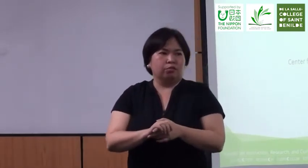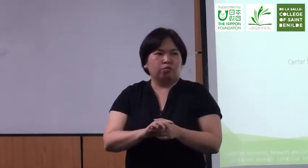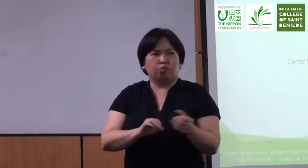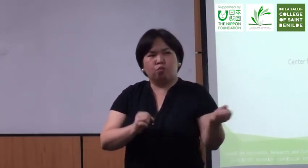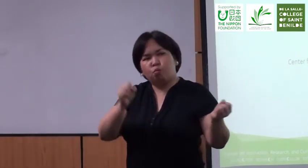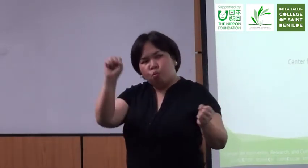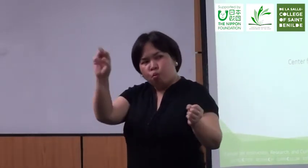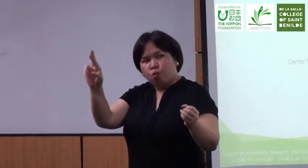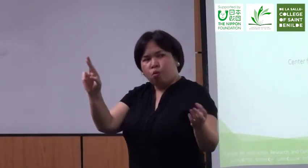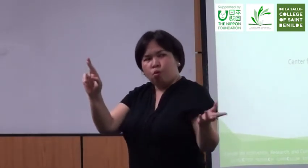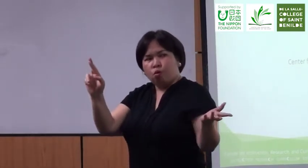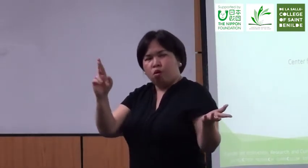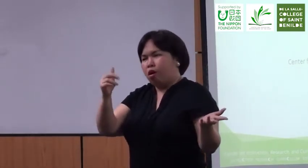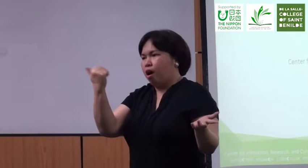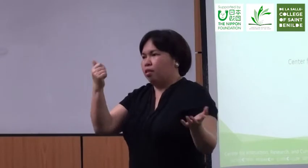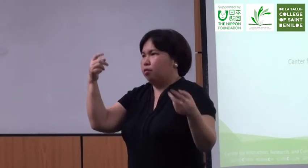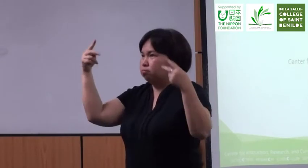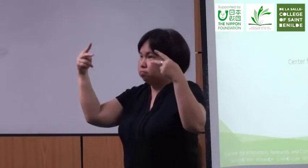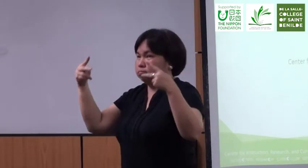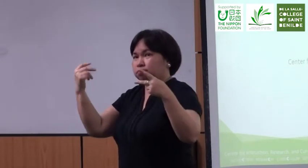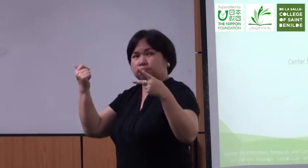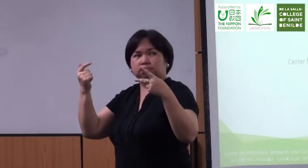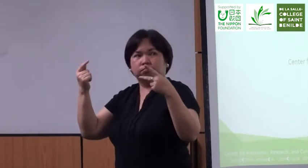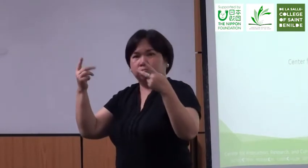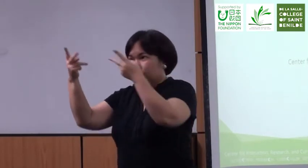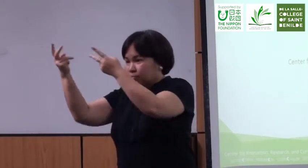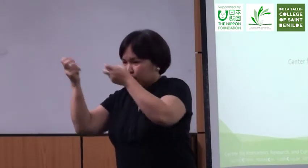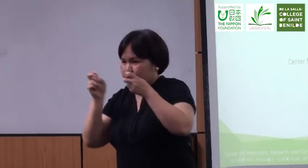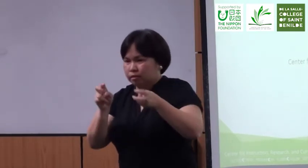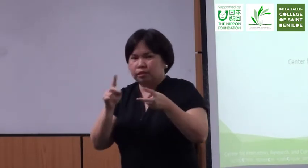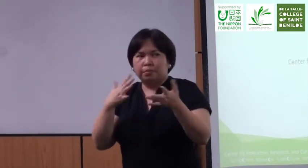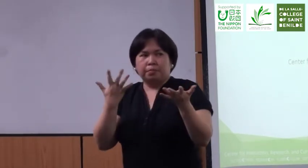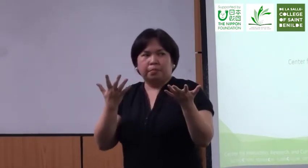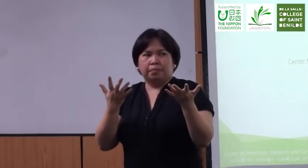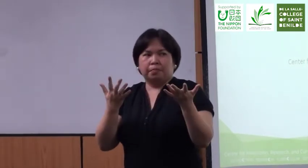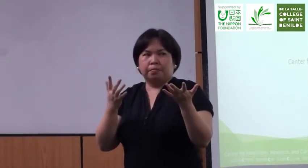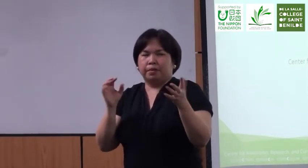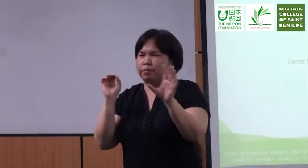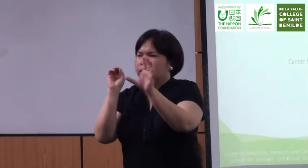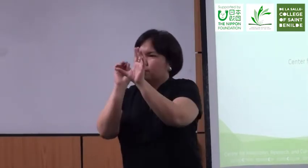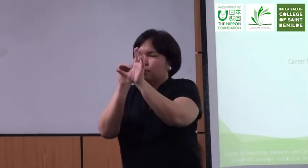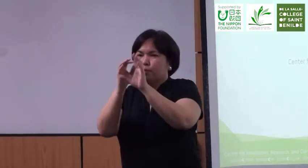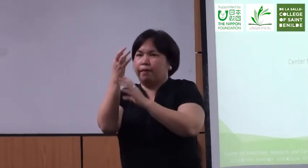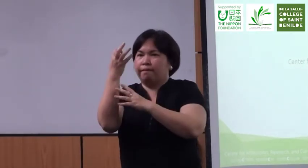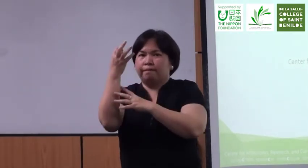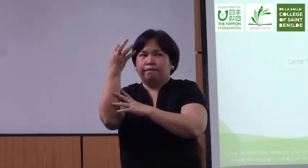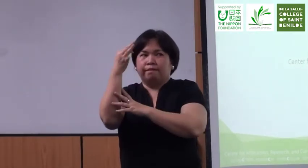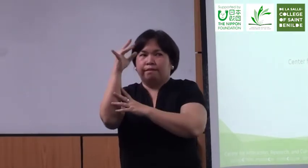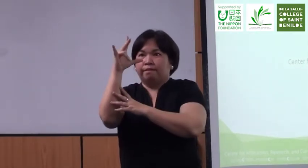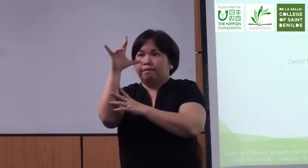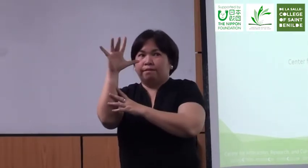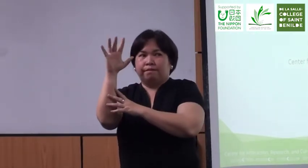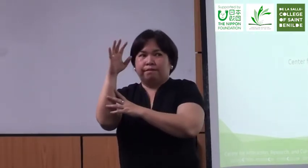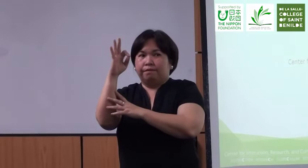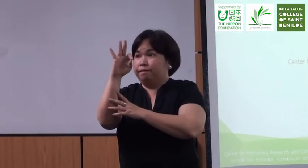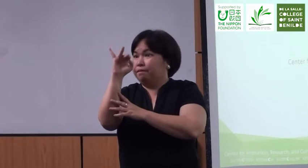Or we can use other websites wherein you can save or you can upload files on a certain